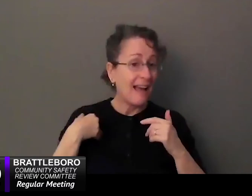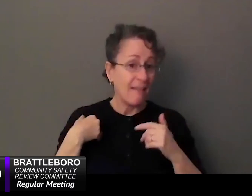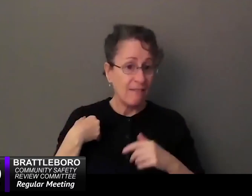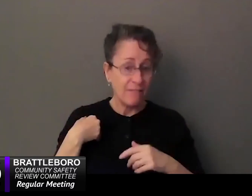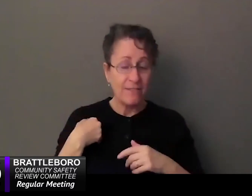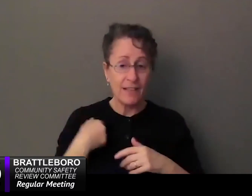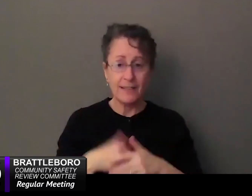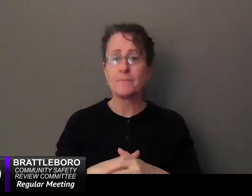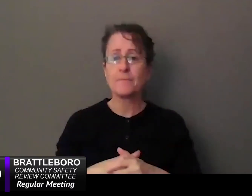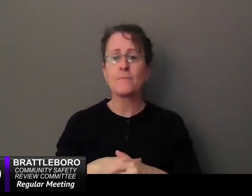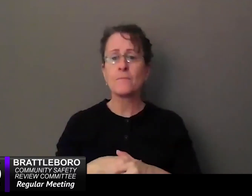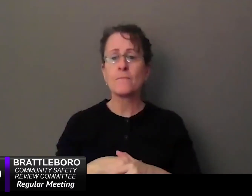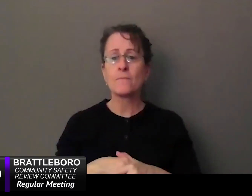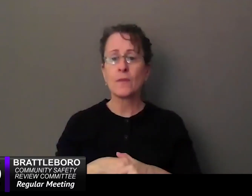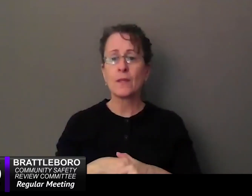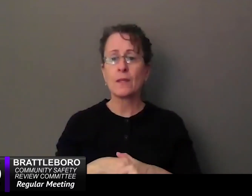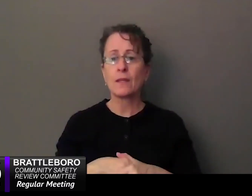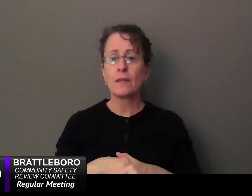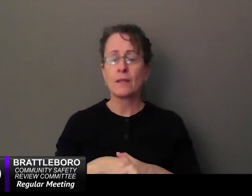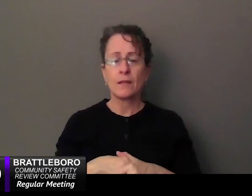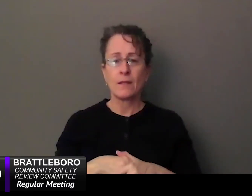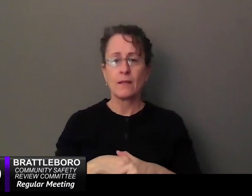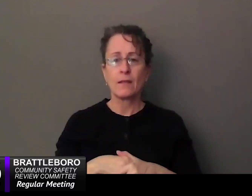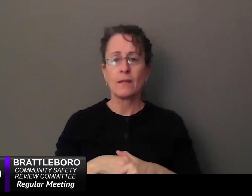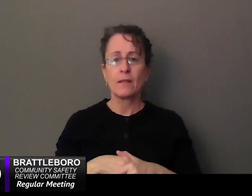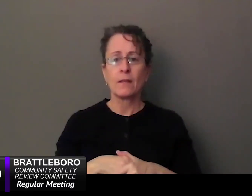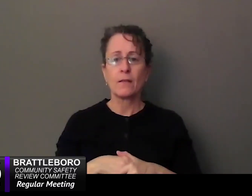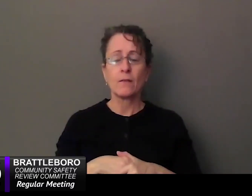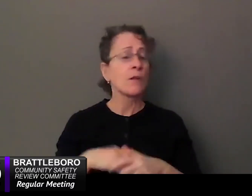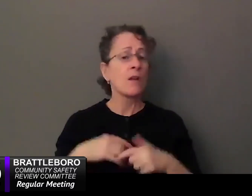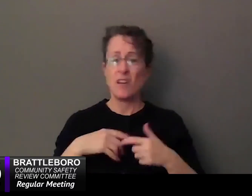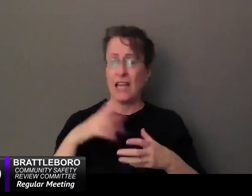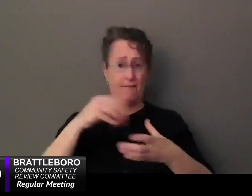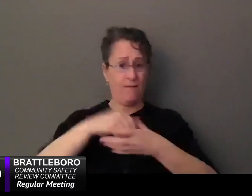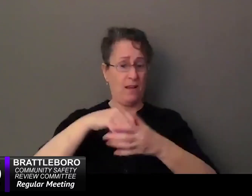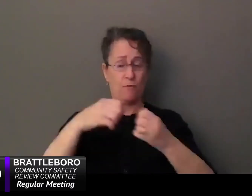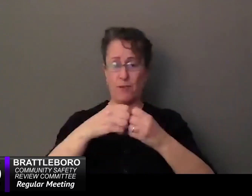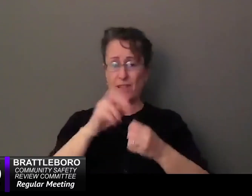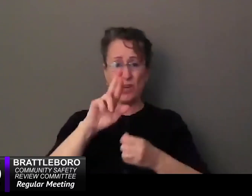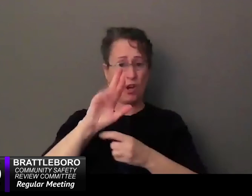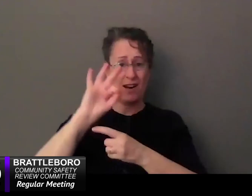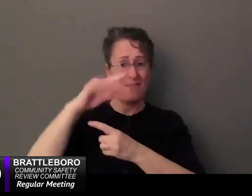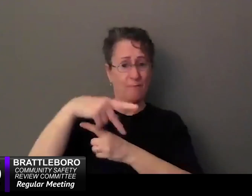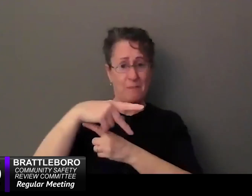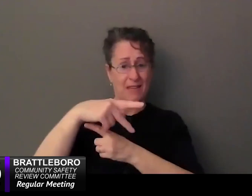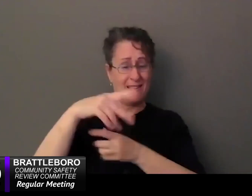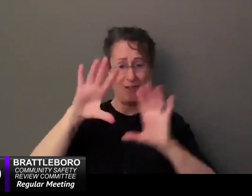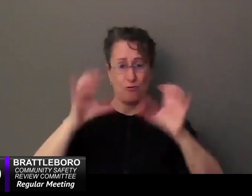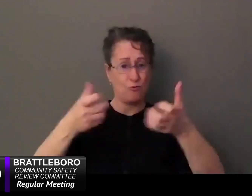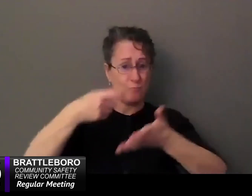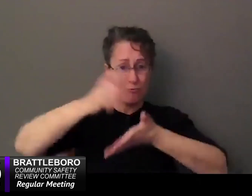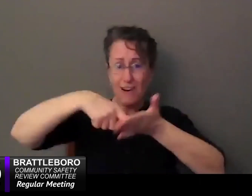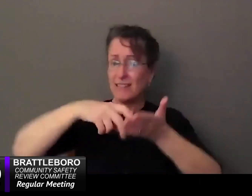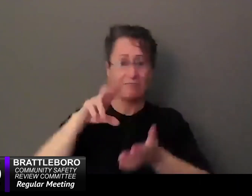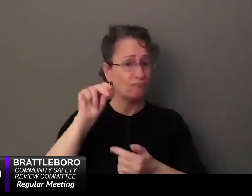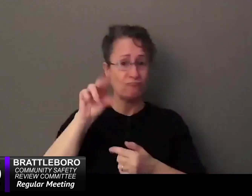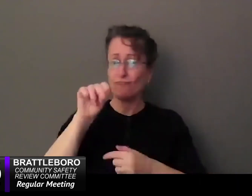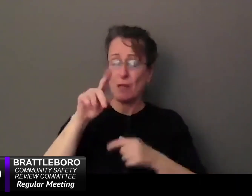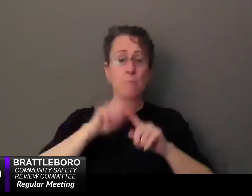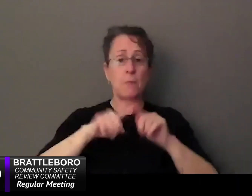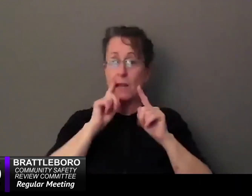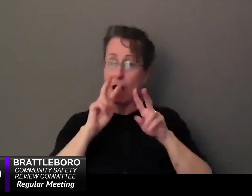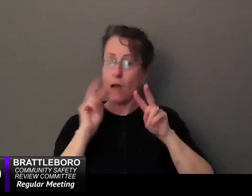was not involved with the writing the RFP, but I did listen to the select board meetings and was